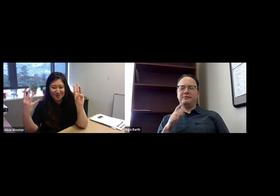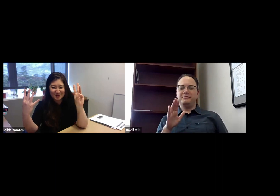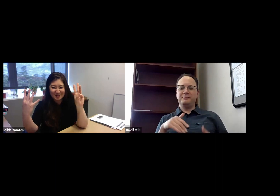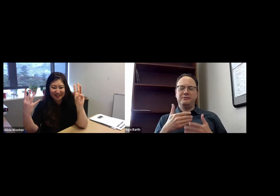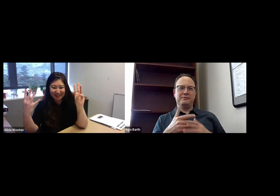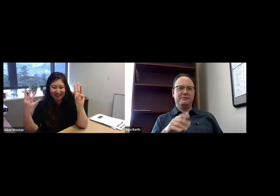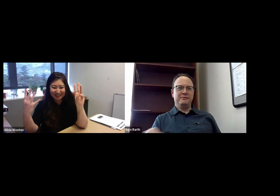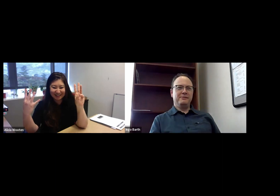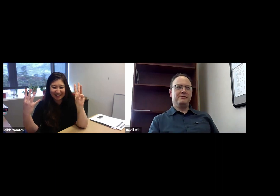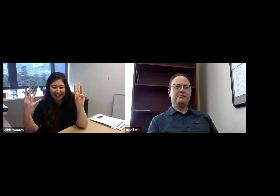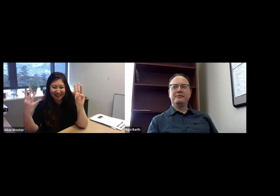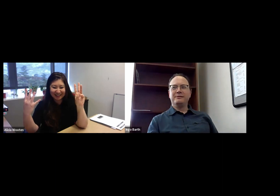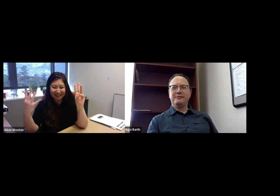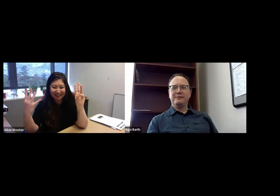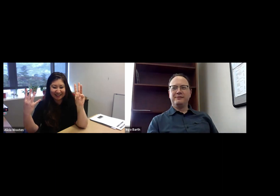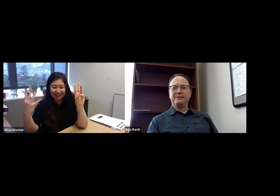What do you think?